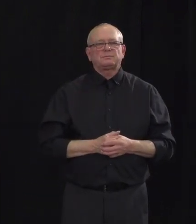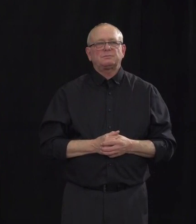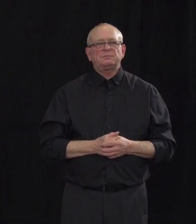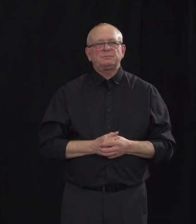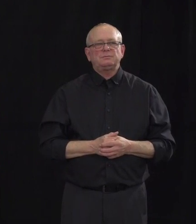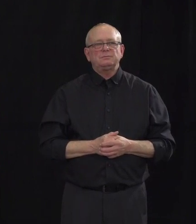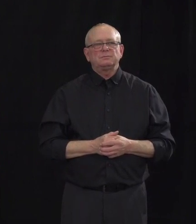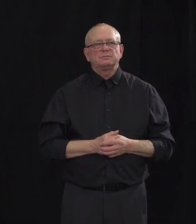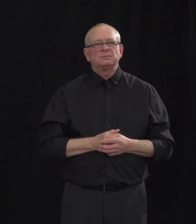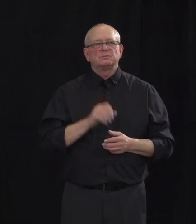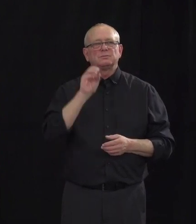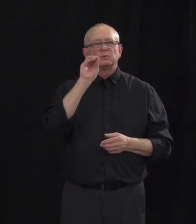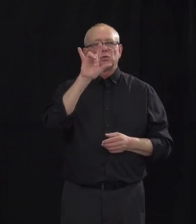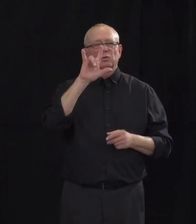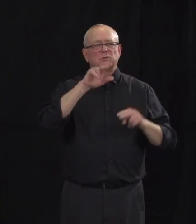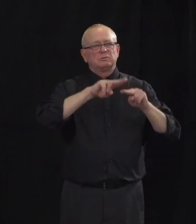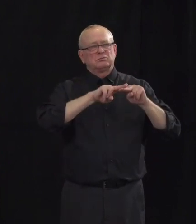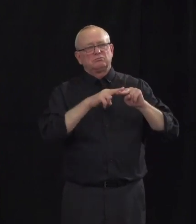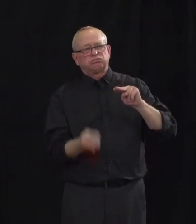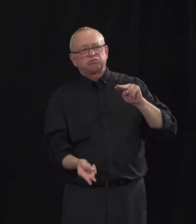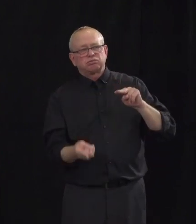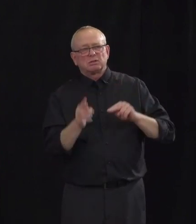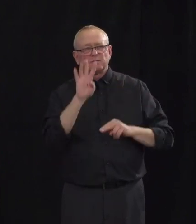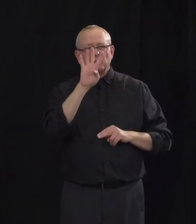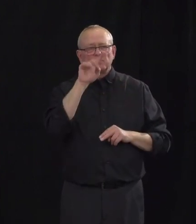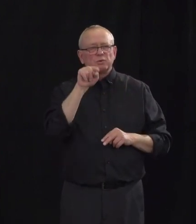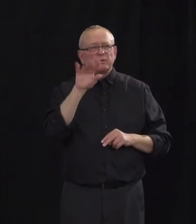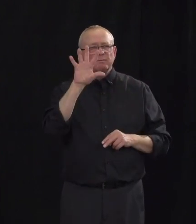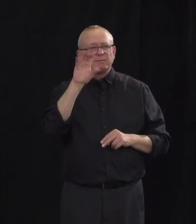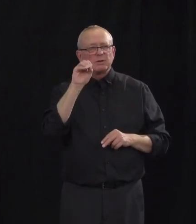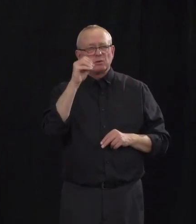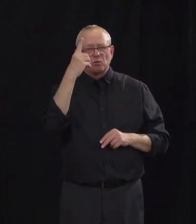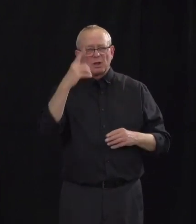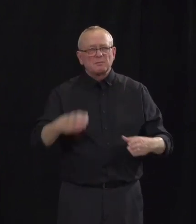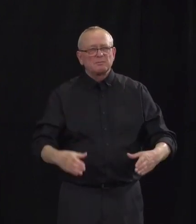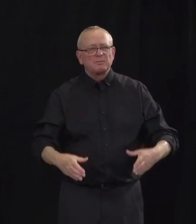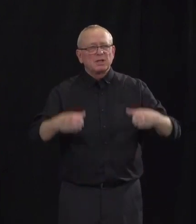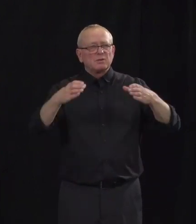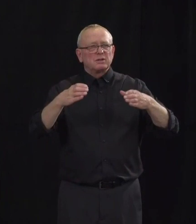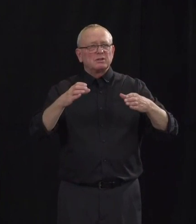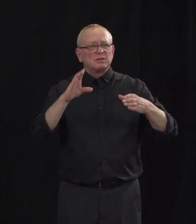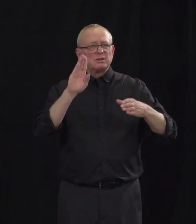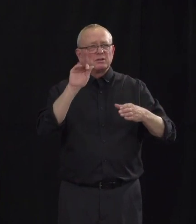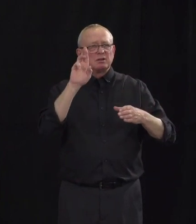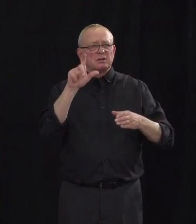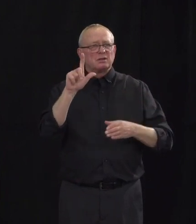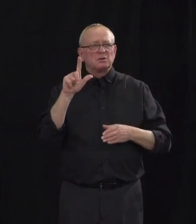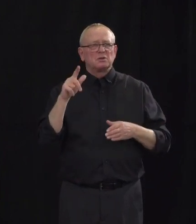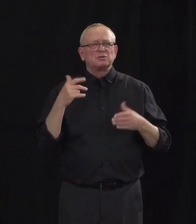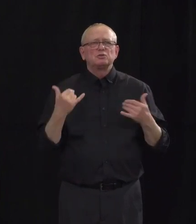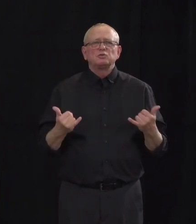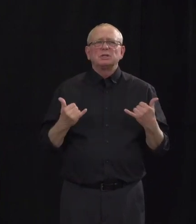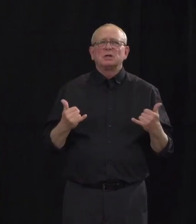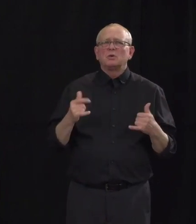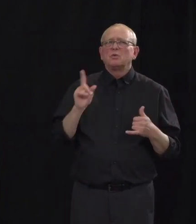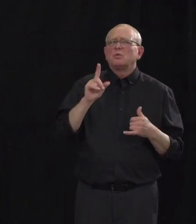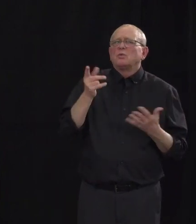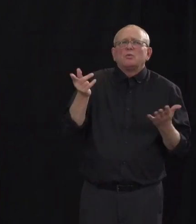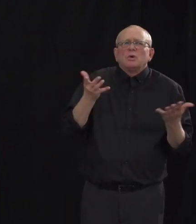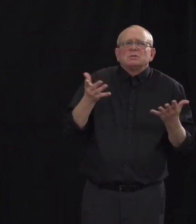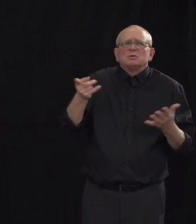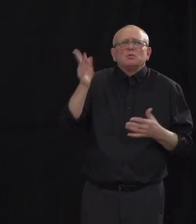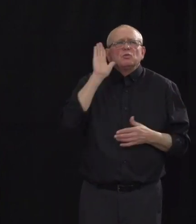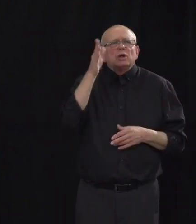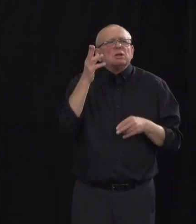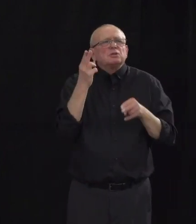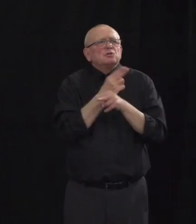Will you use curtailment to manage the situation and shut in more oil? And Secondly, what kind of coordinated action on oil